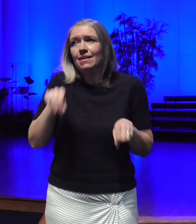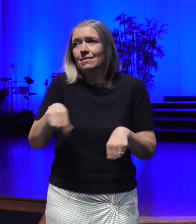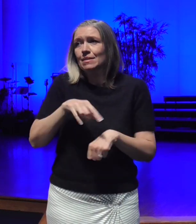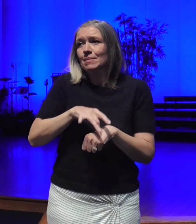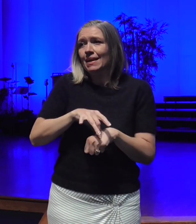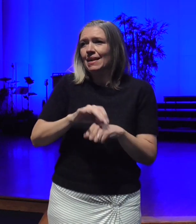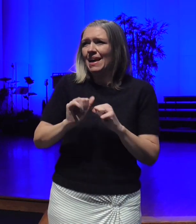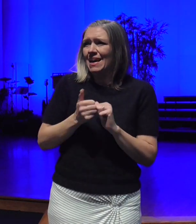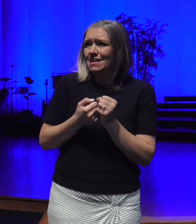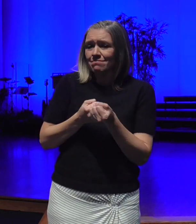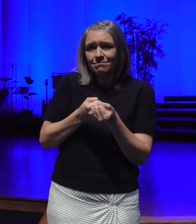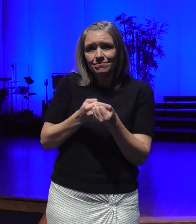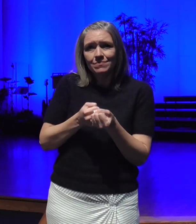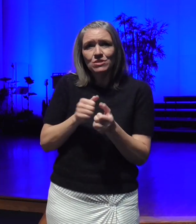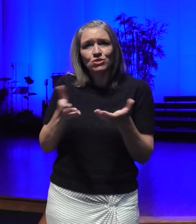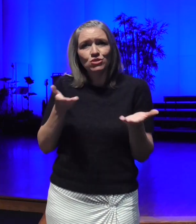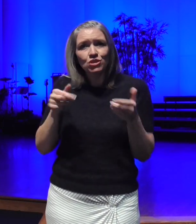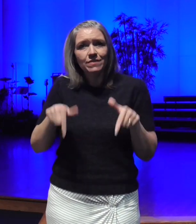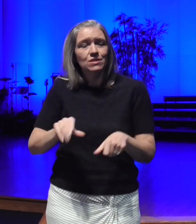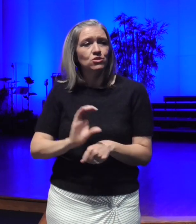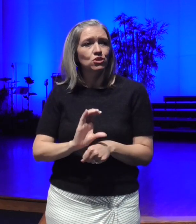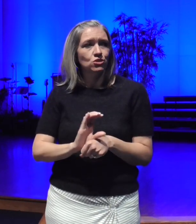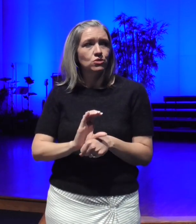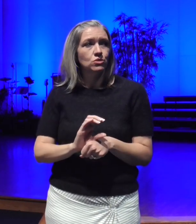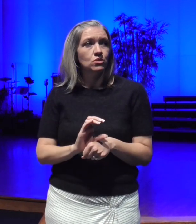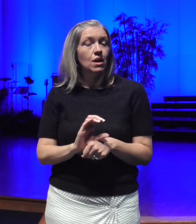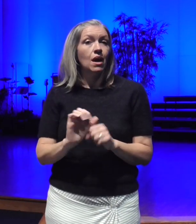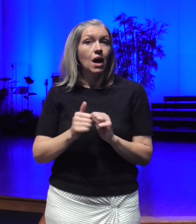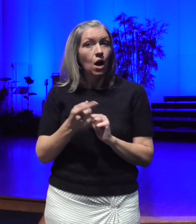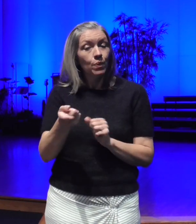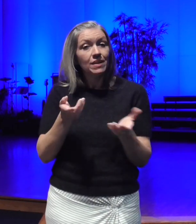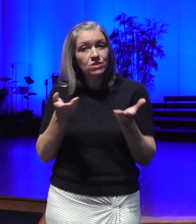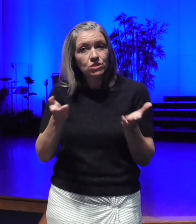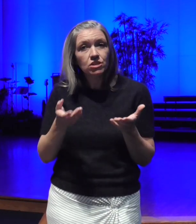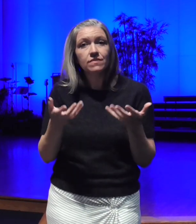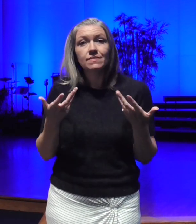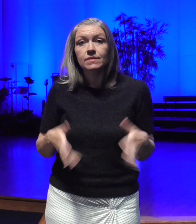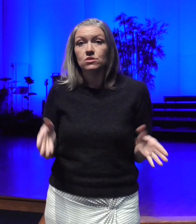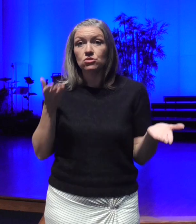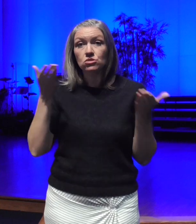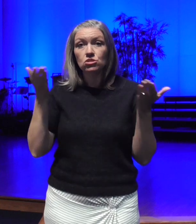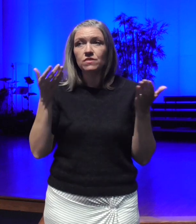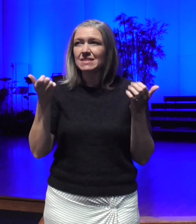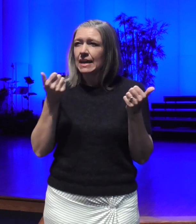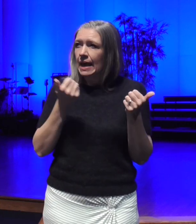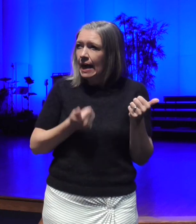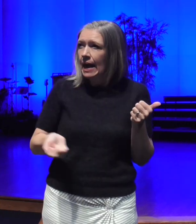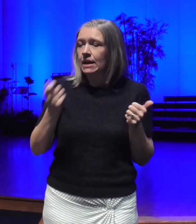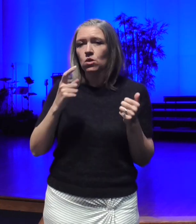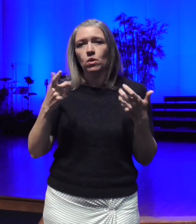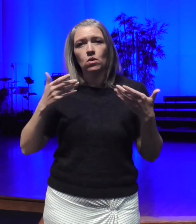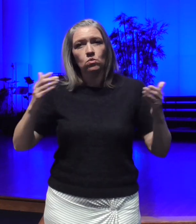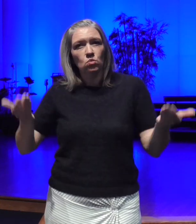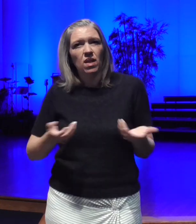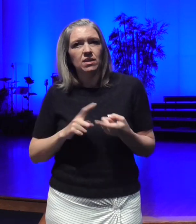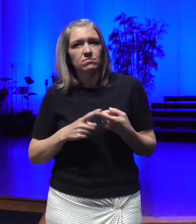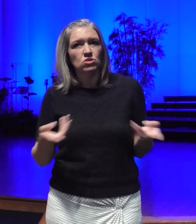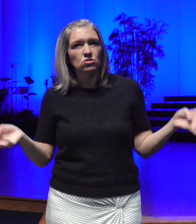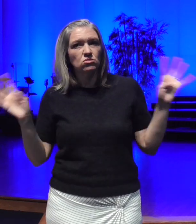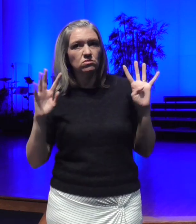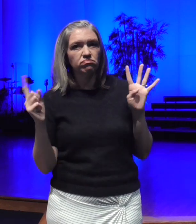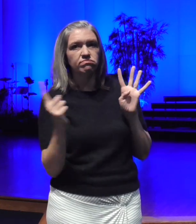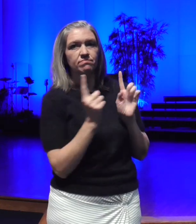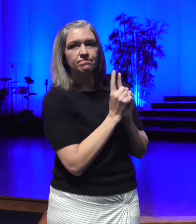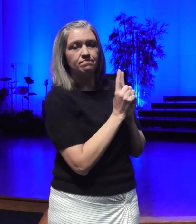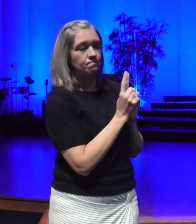that they serve this church. And one way they serve is that at the end of our service, any one of us can come down front and they